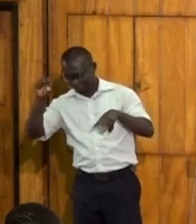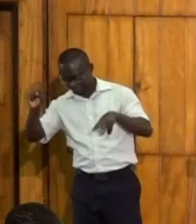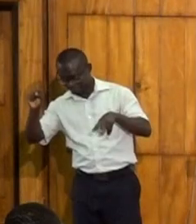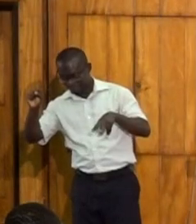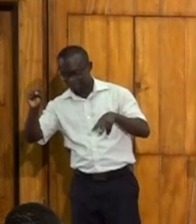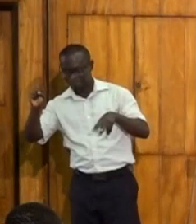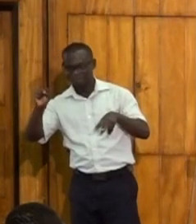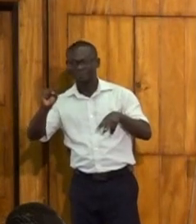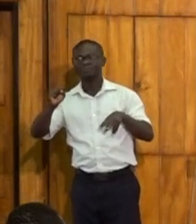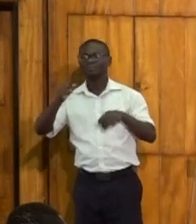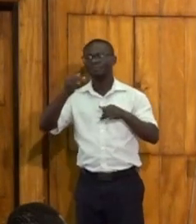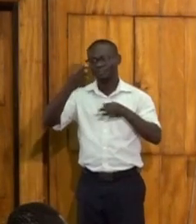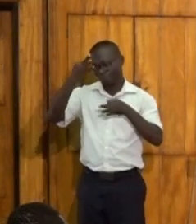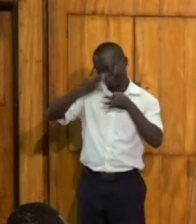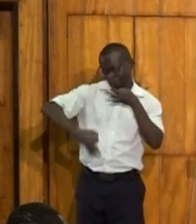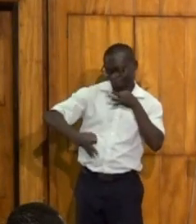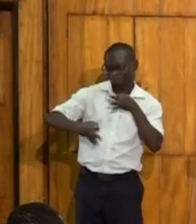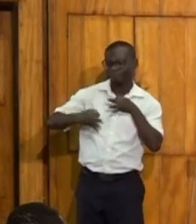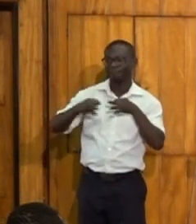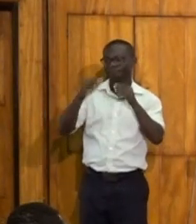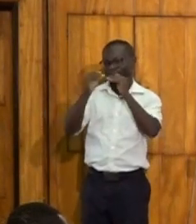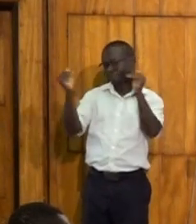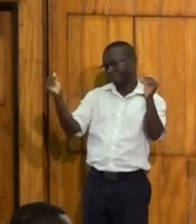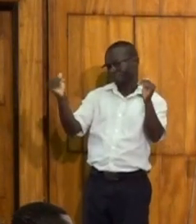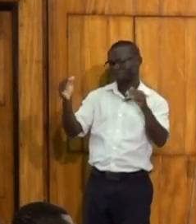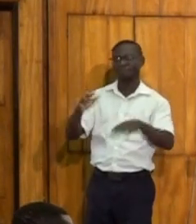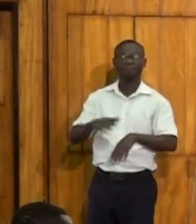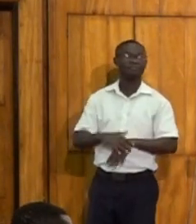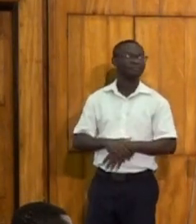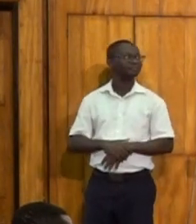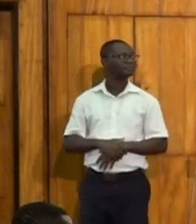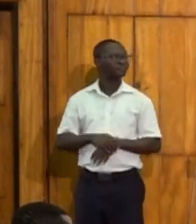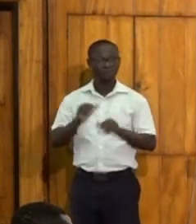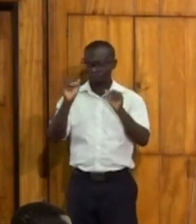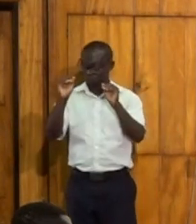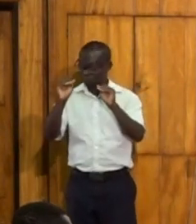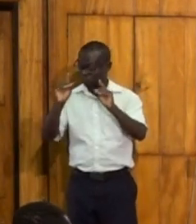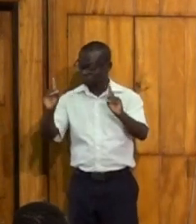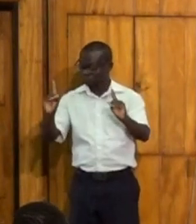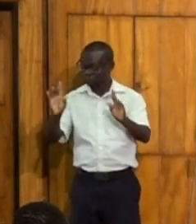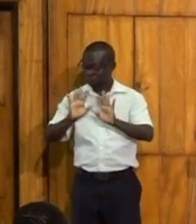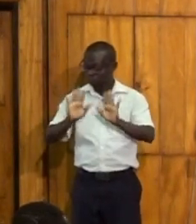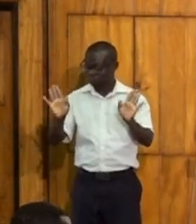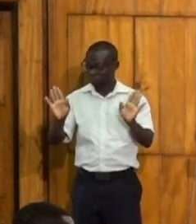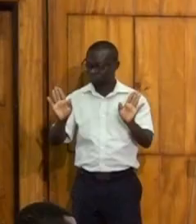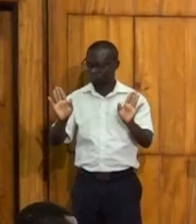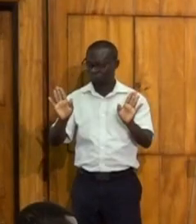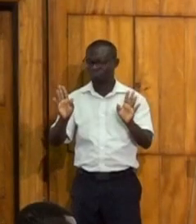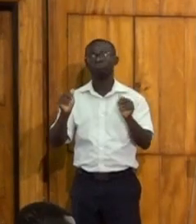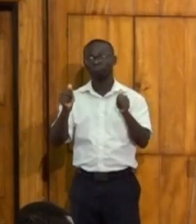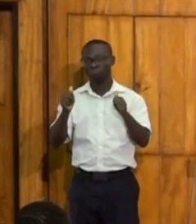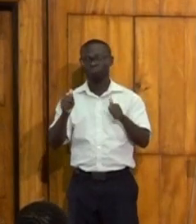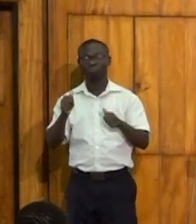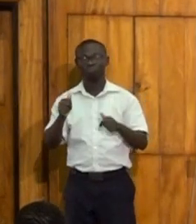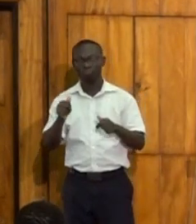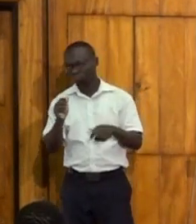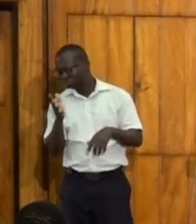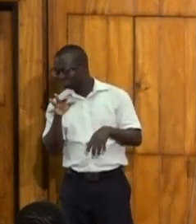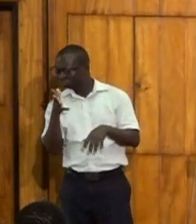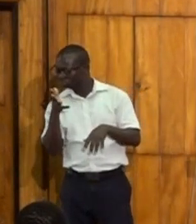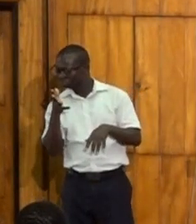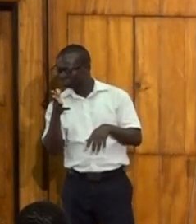it goes to that final stage. Are we okay? Yes? No?